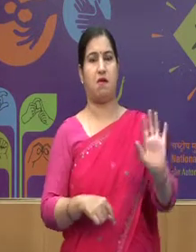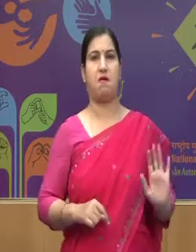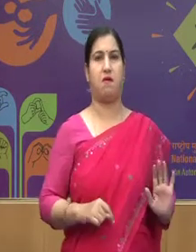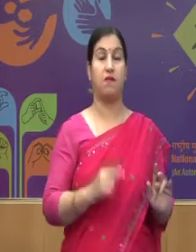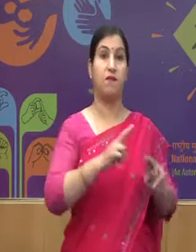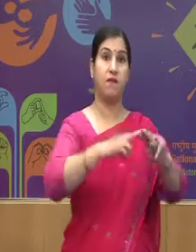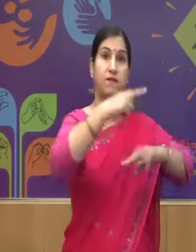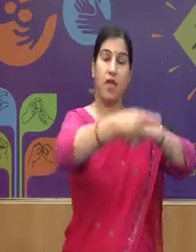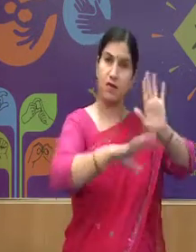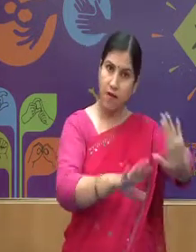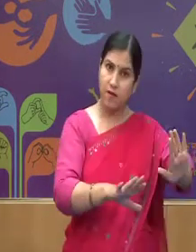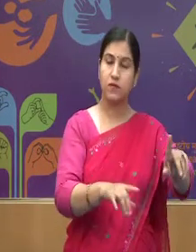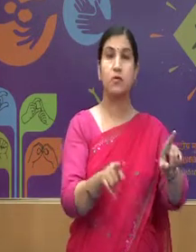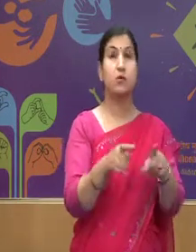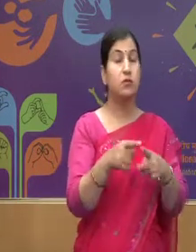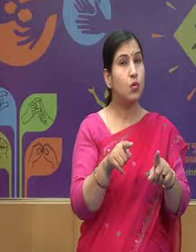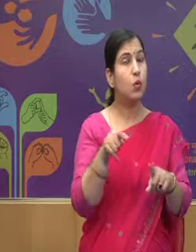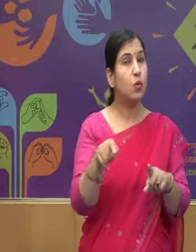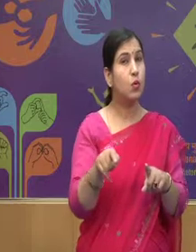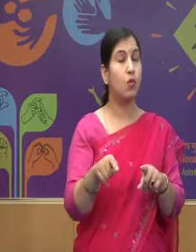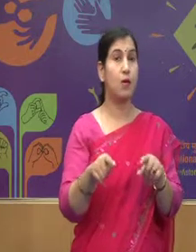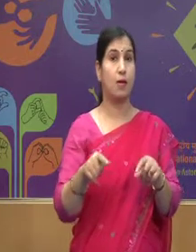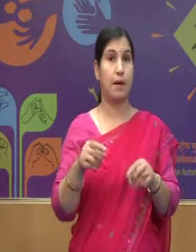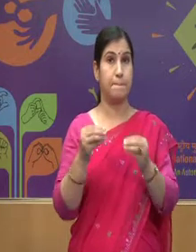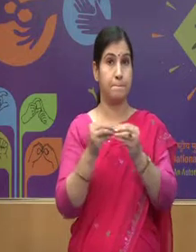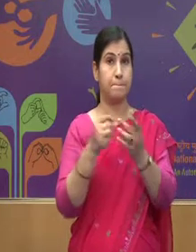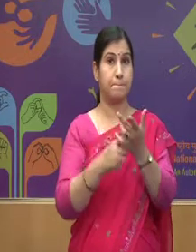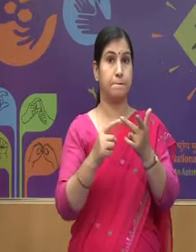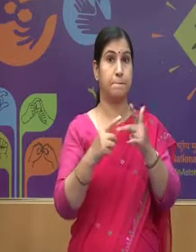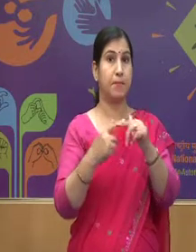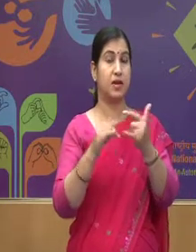Therefore, they started to smuggle opium to China.